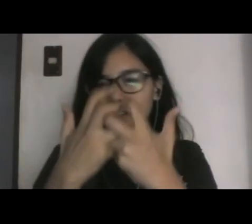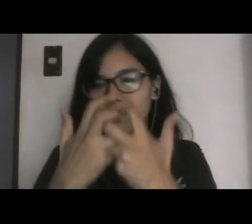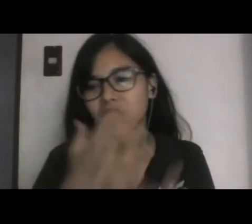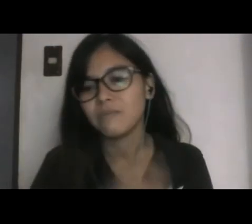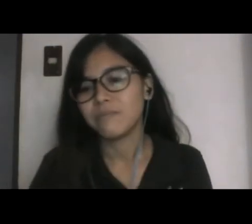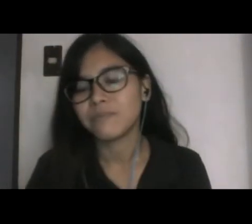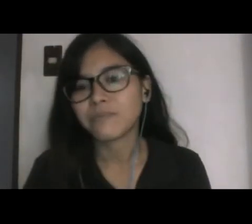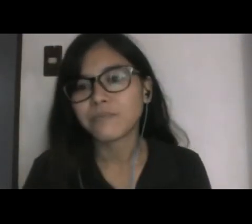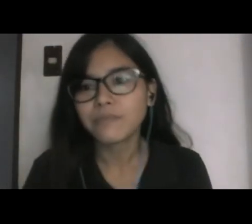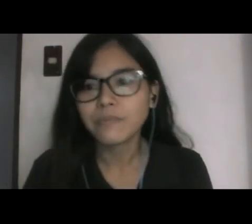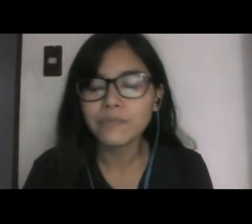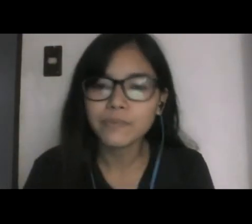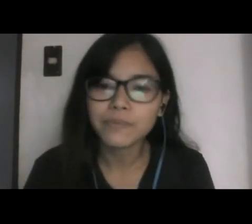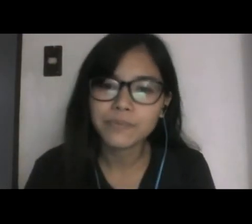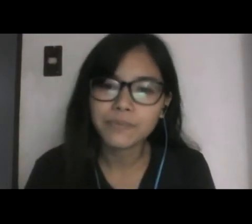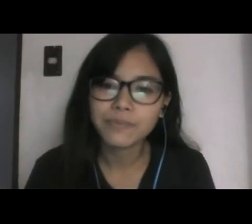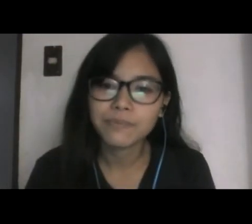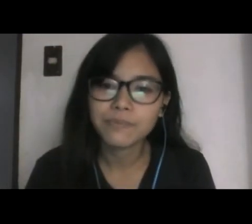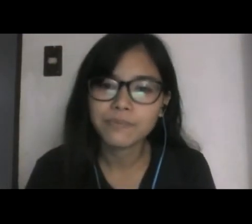FSL.